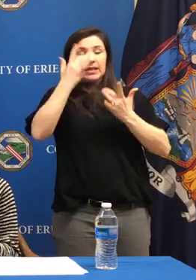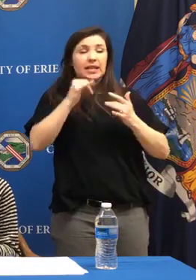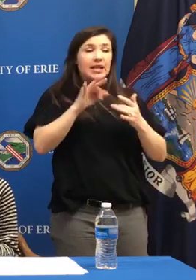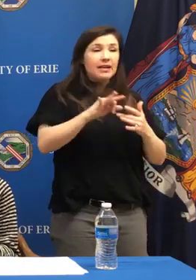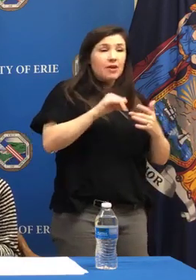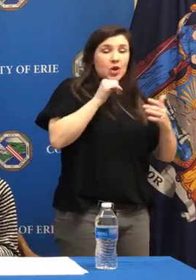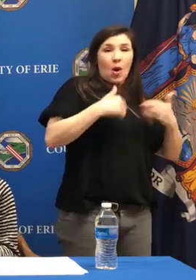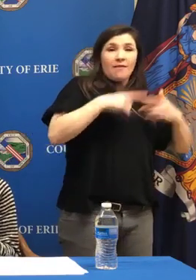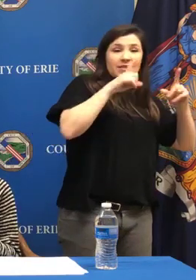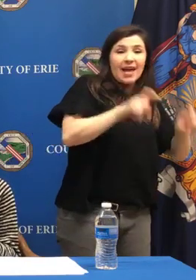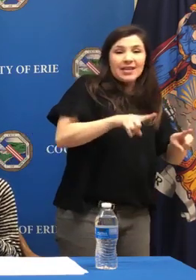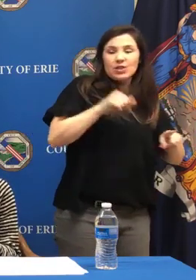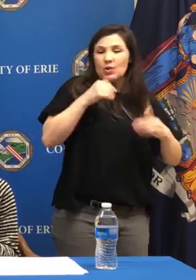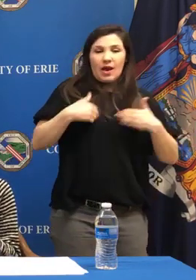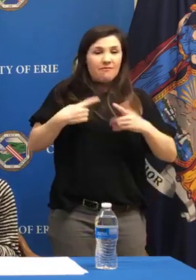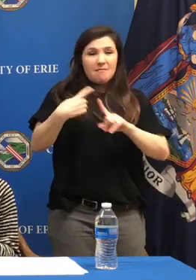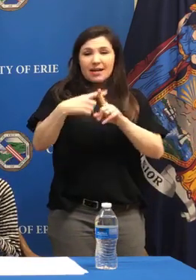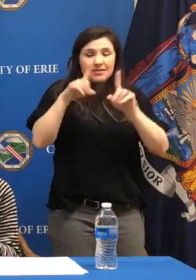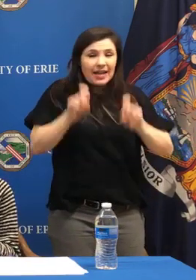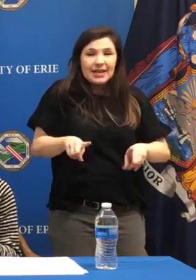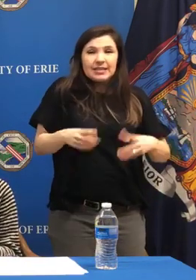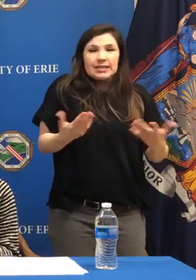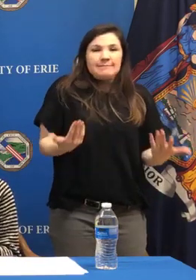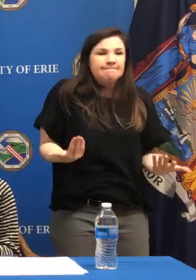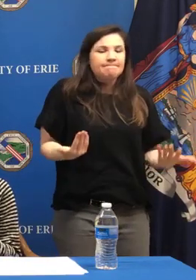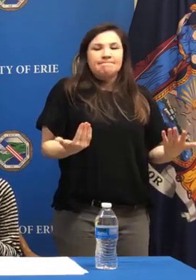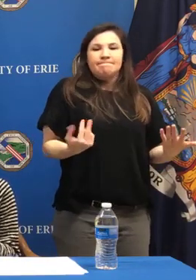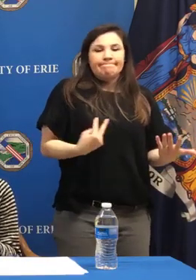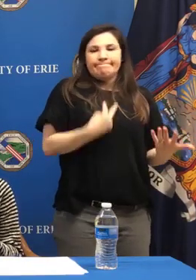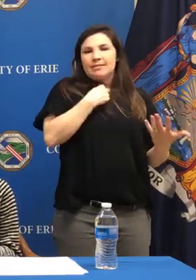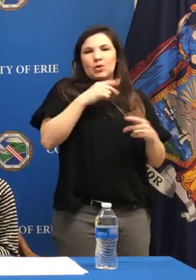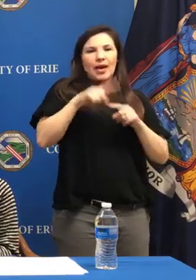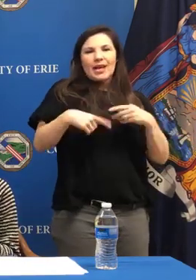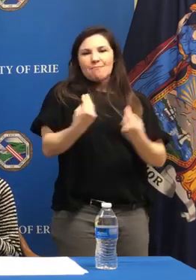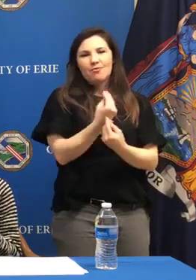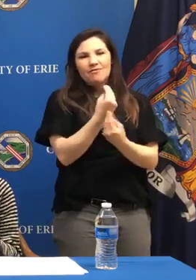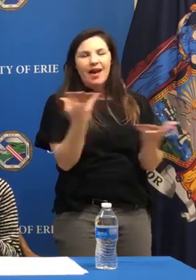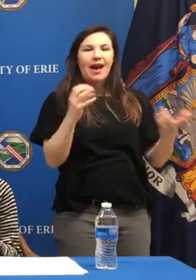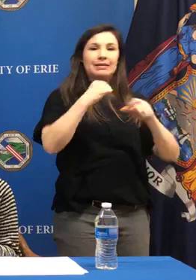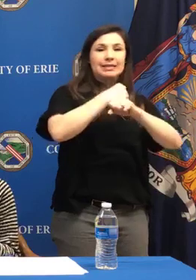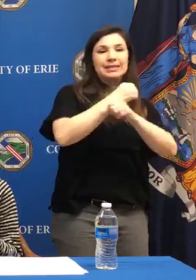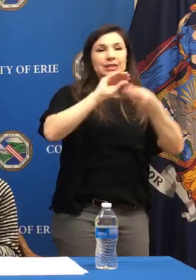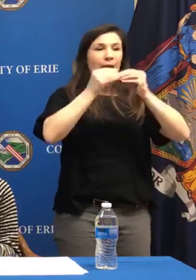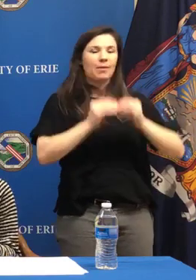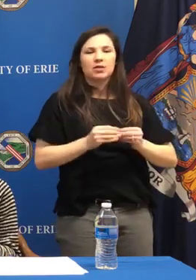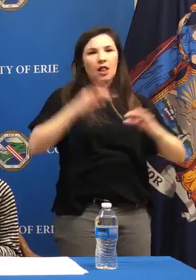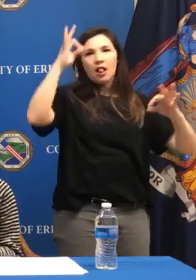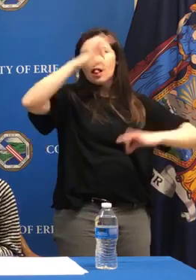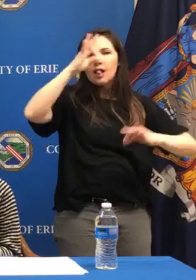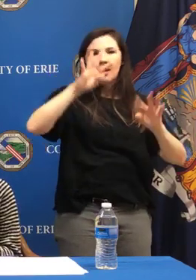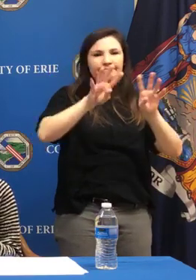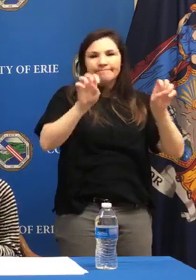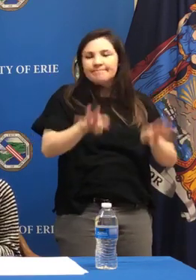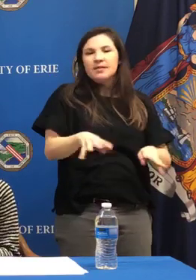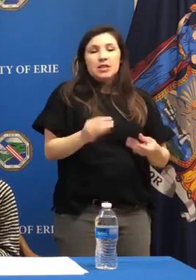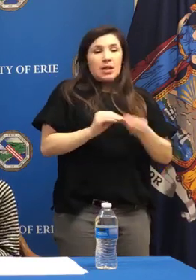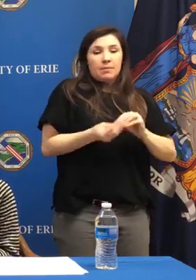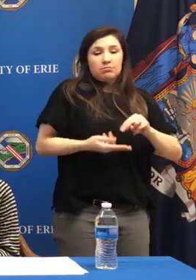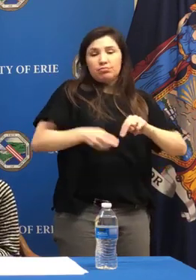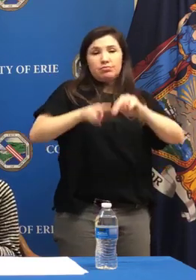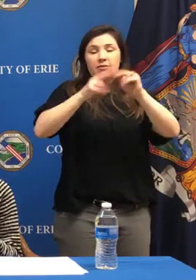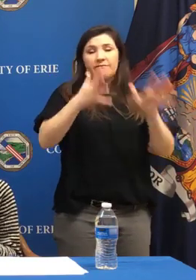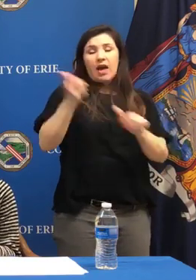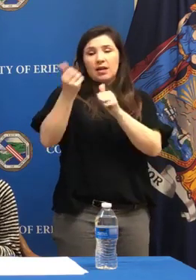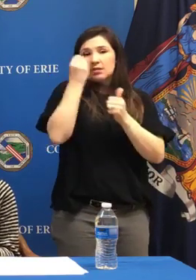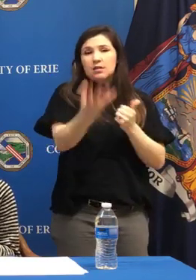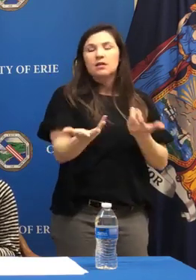you don't have a positive test. And so, again, we're just trying to inform people that the numbers are escalating at a very fast